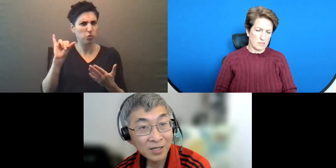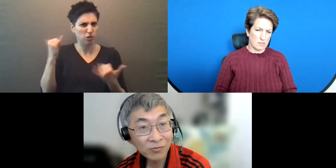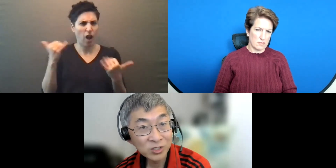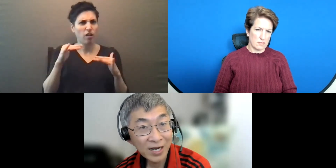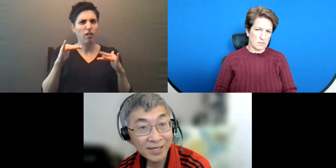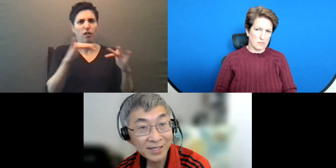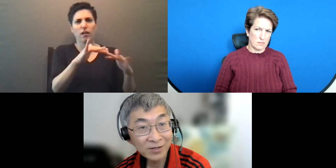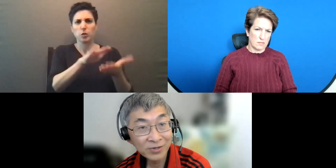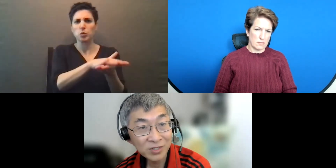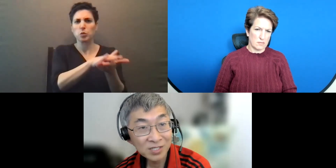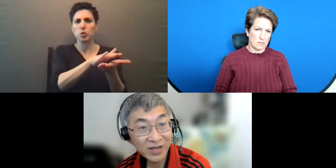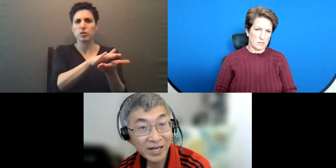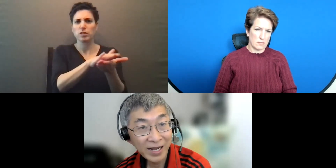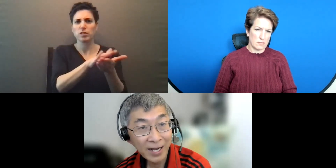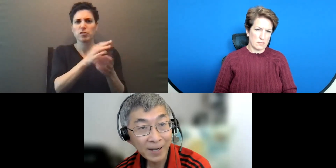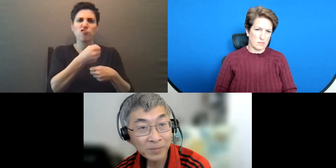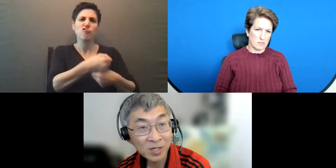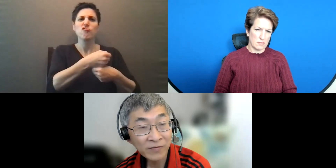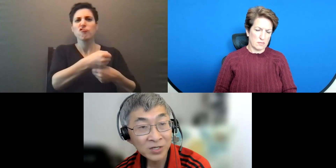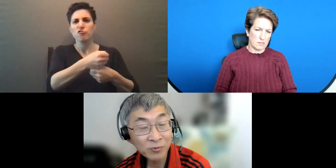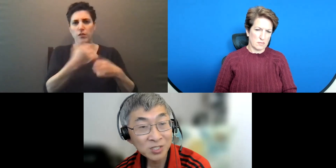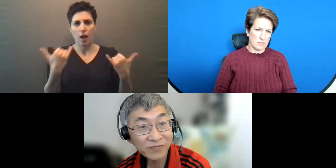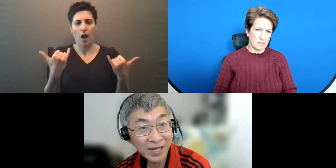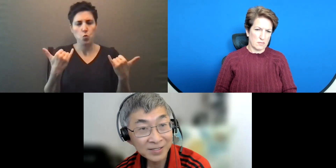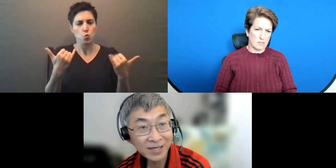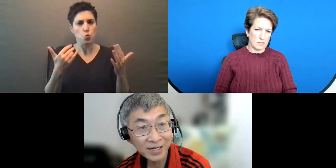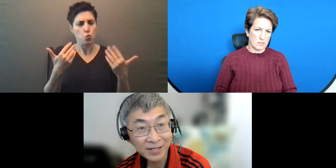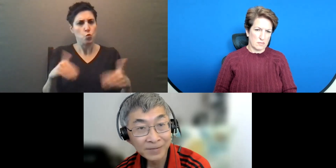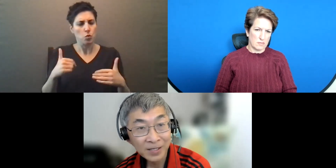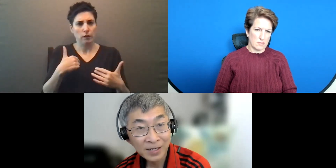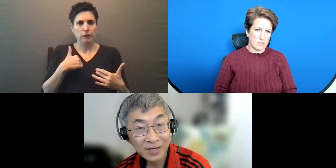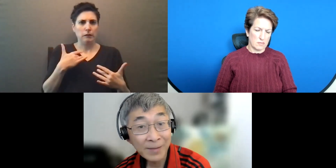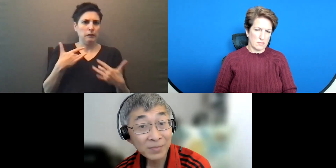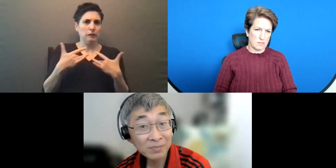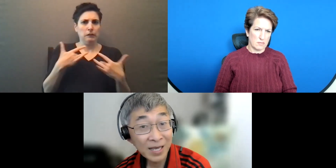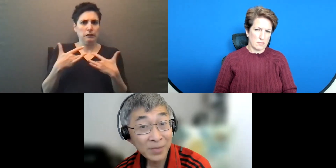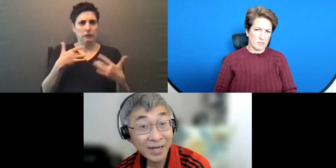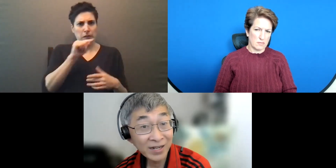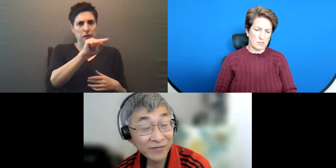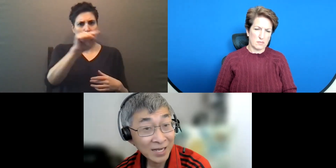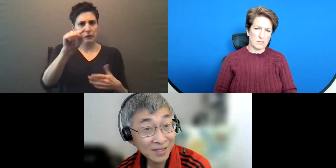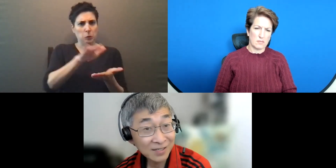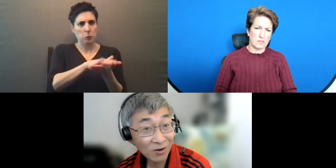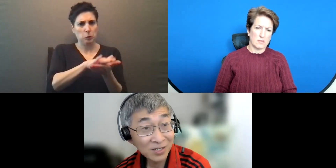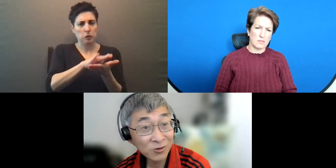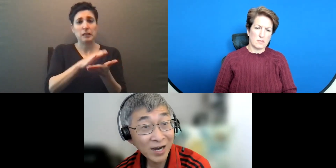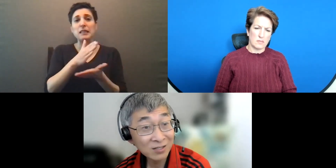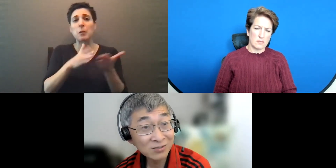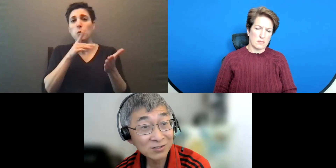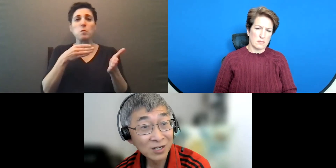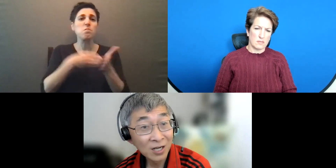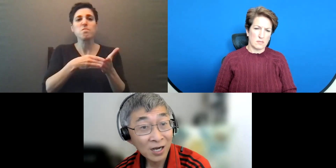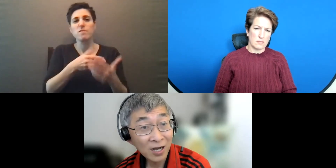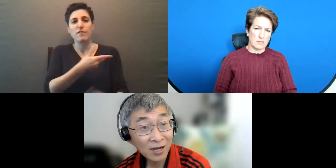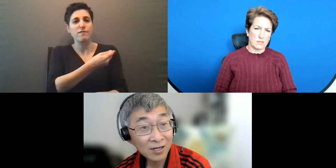and which I think which is very concerning. And some anti-vaxxers also try